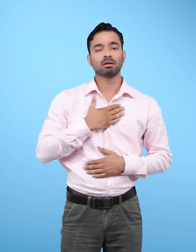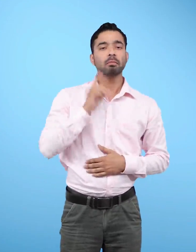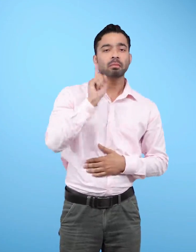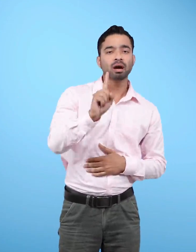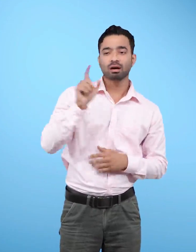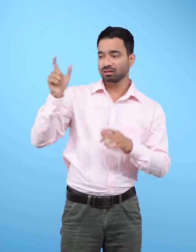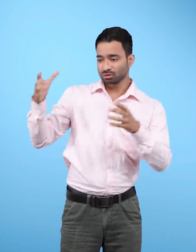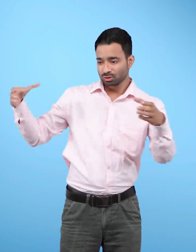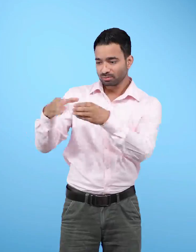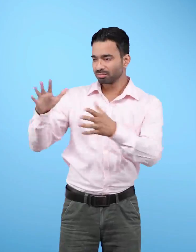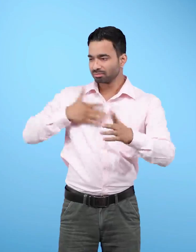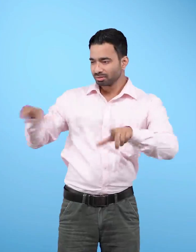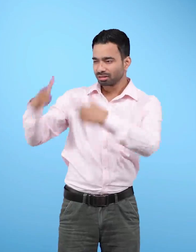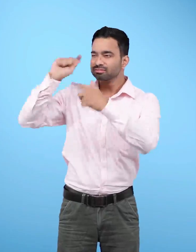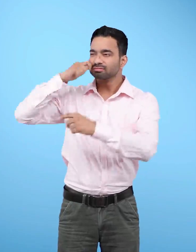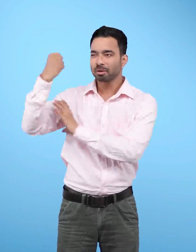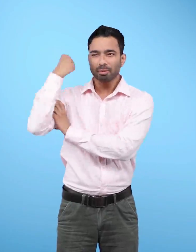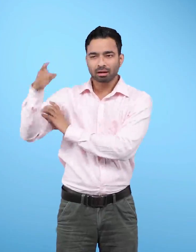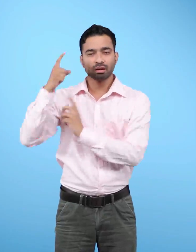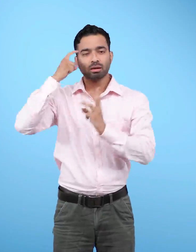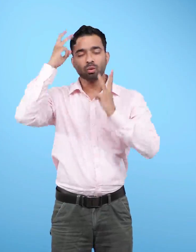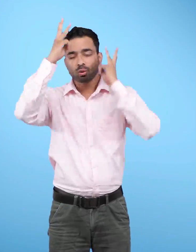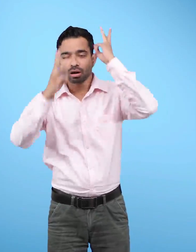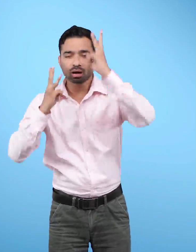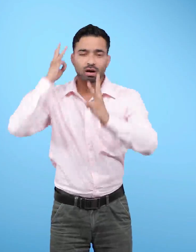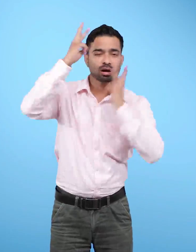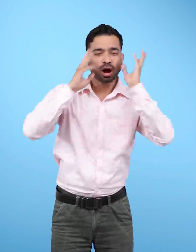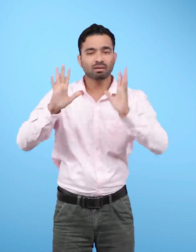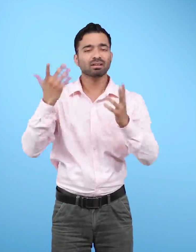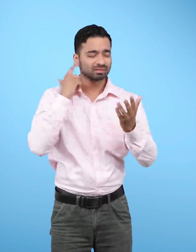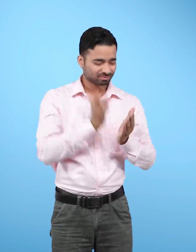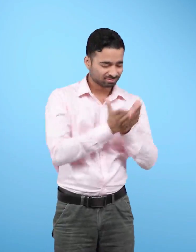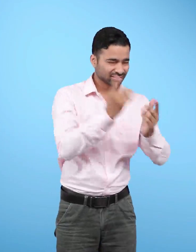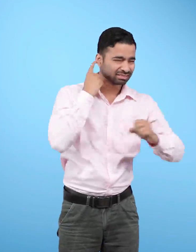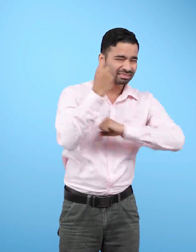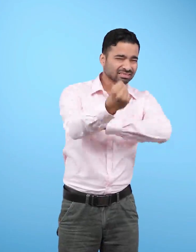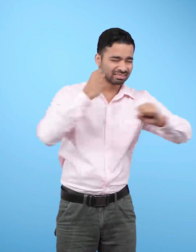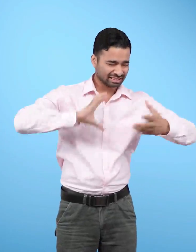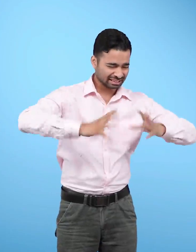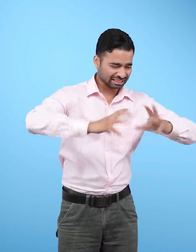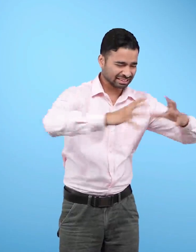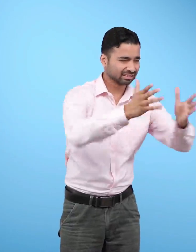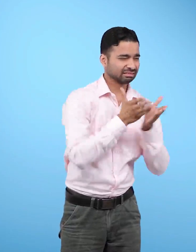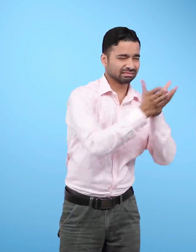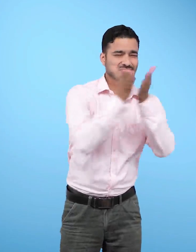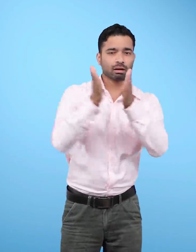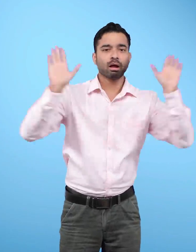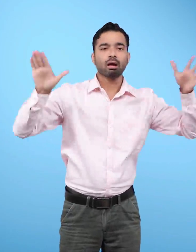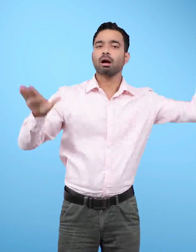The village panchayat is worried that with the noise of the boats, the birds will stop coming.